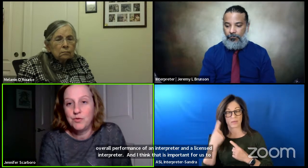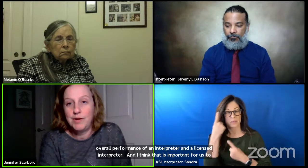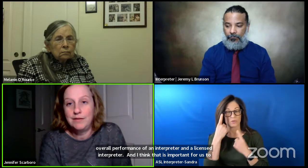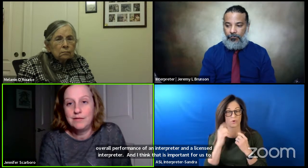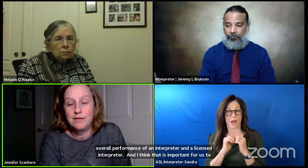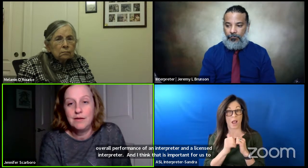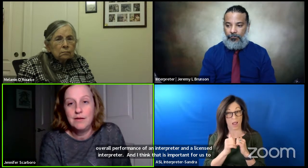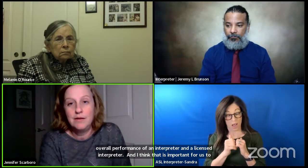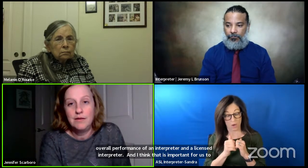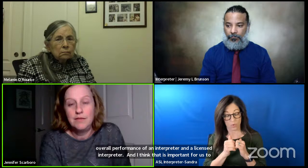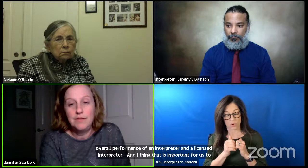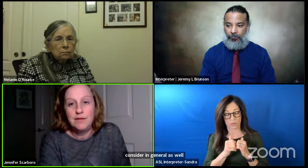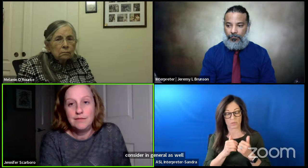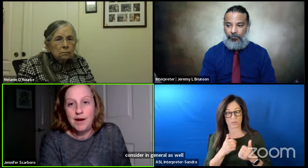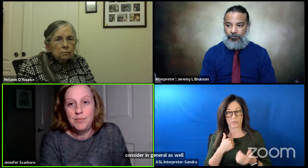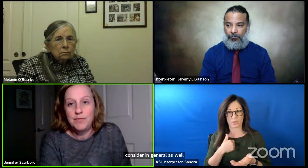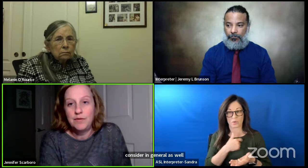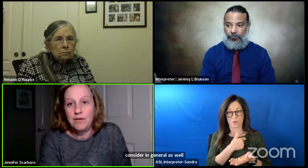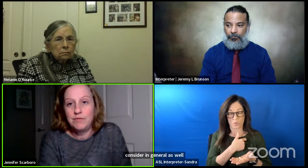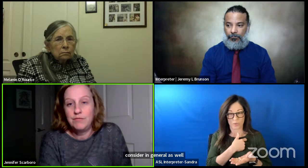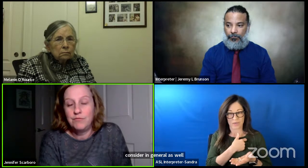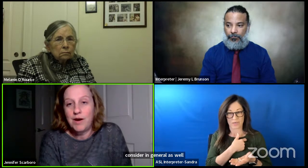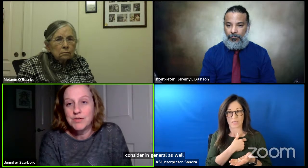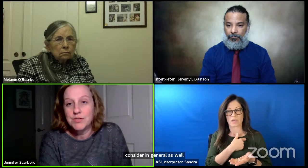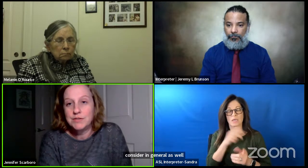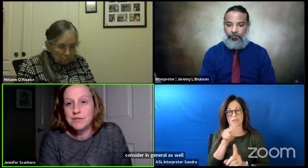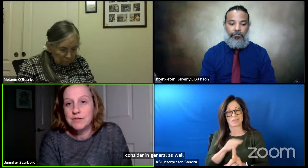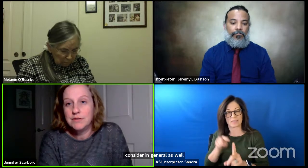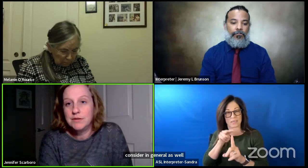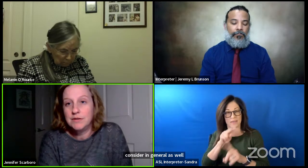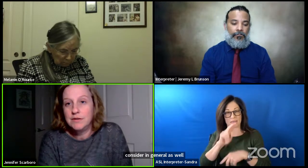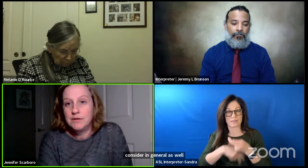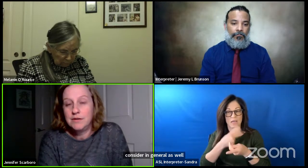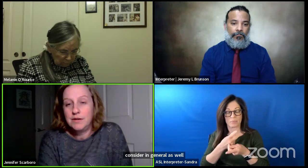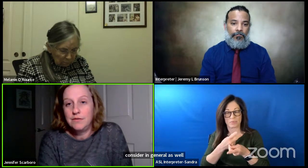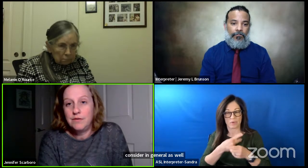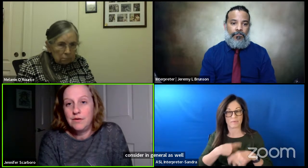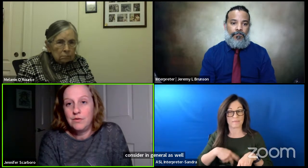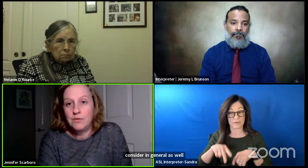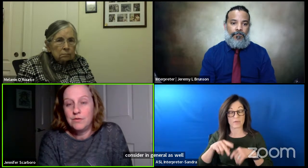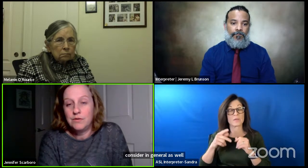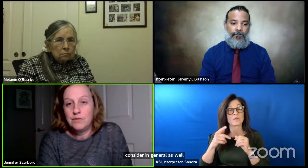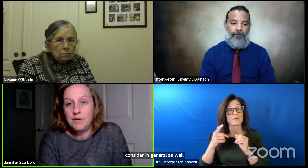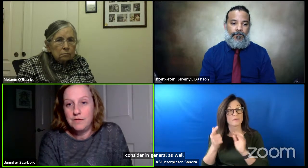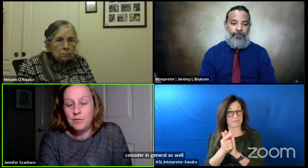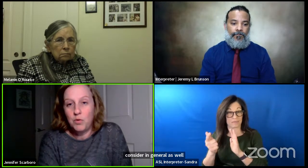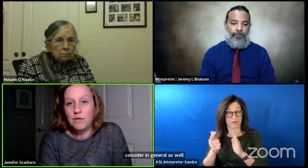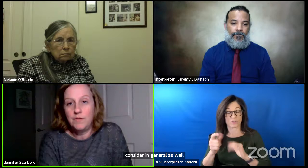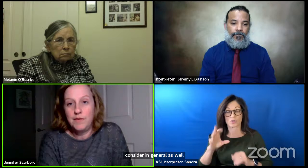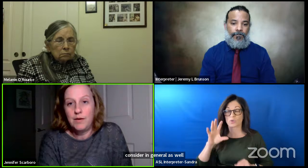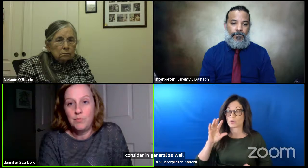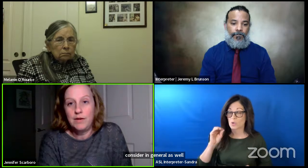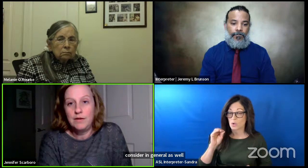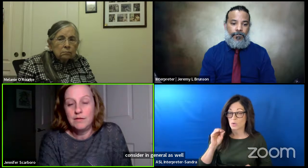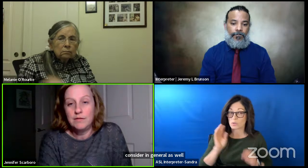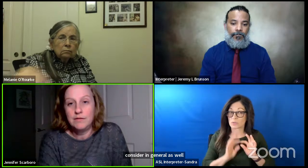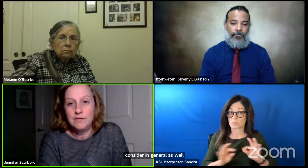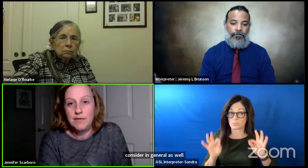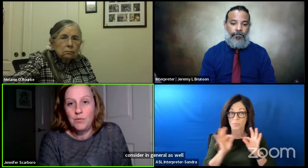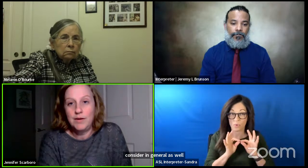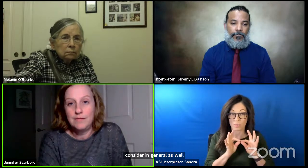we treat these types of infractions. And so it's important that